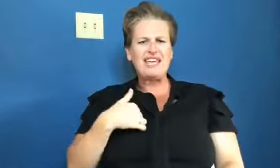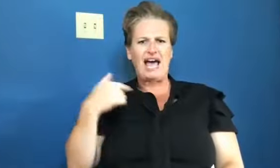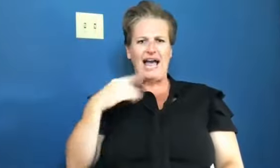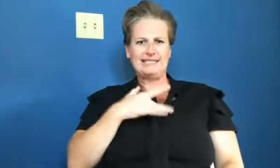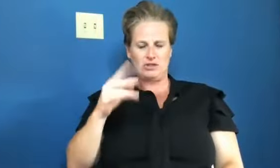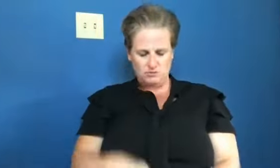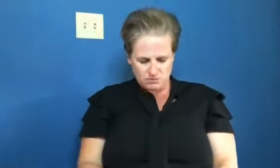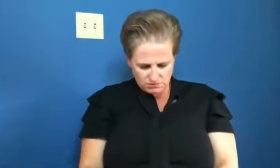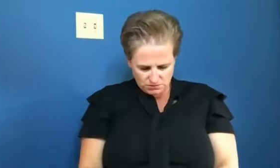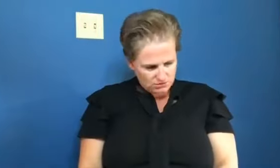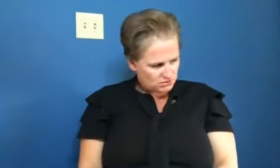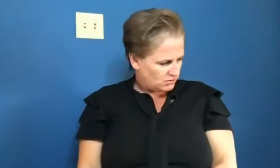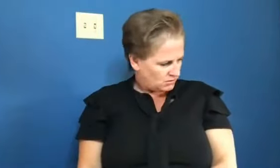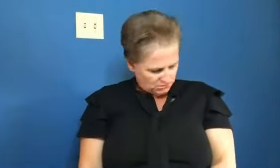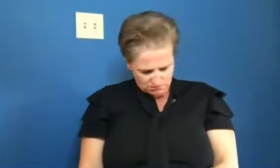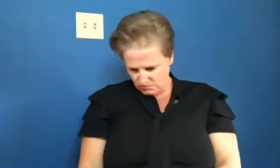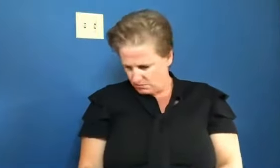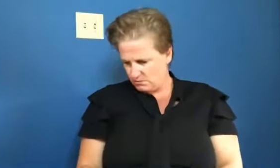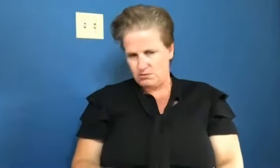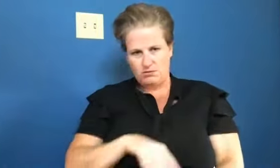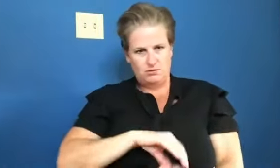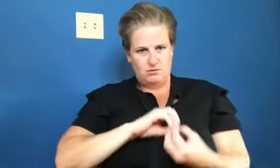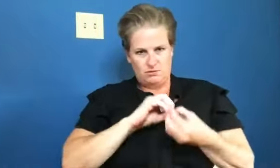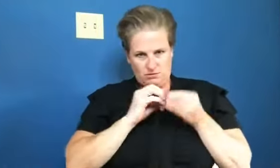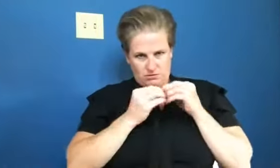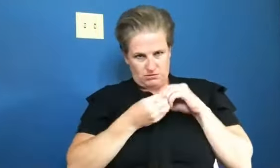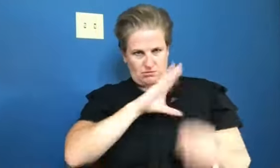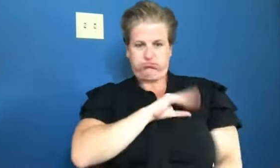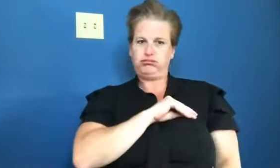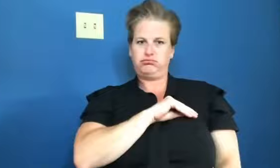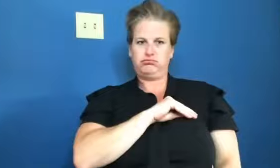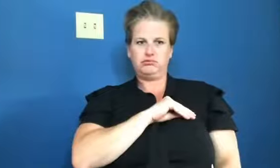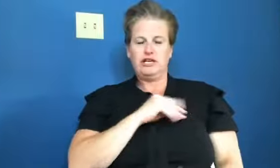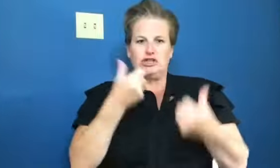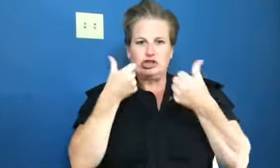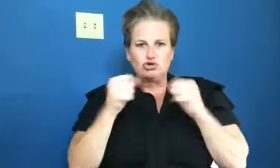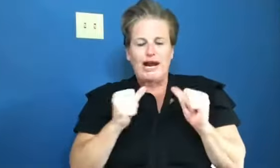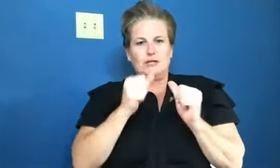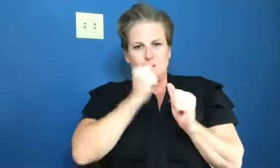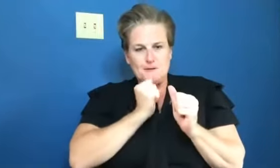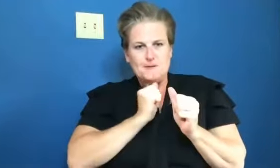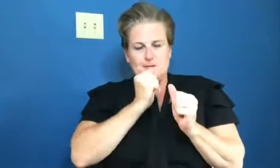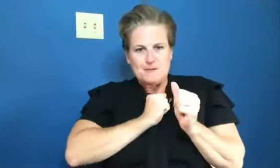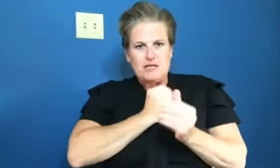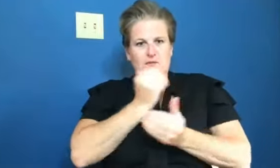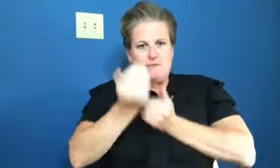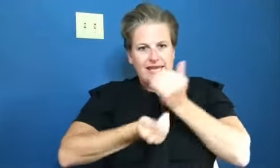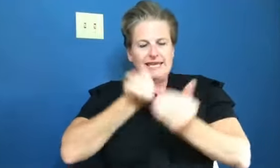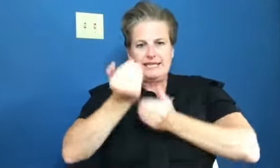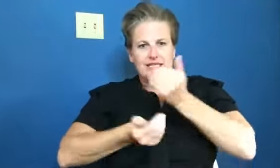self-esteem. I had no self-respect. I was just basically buried in this world trying to make something. I was trying to get letters